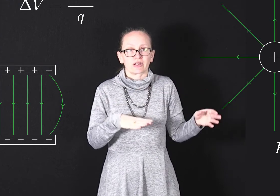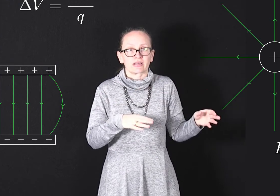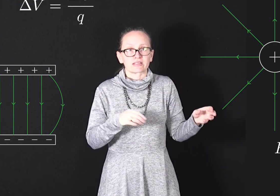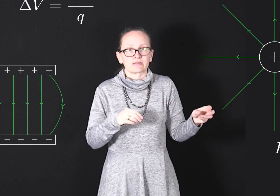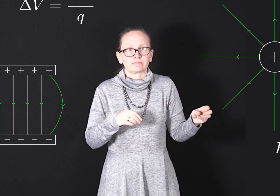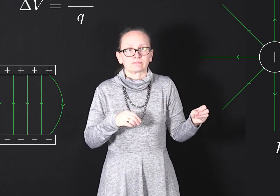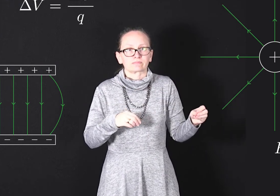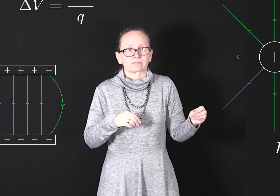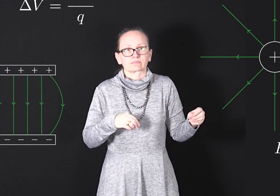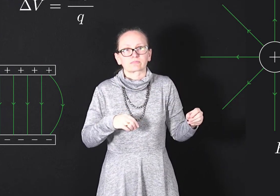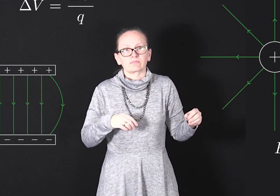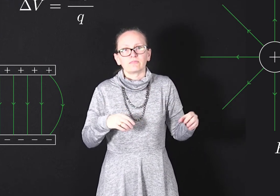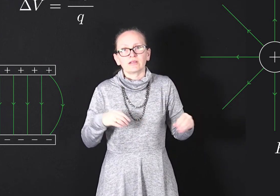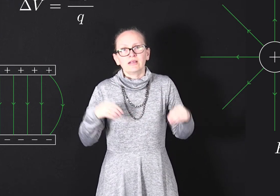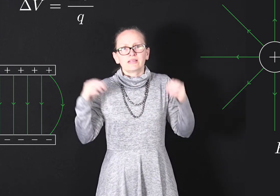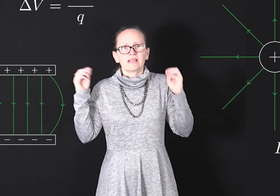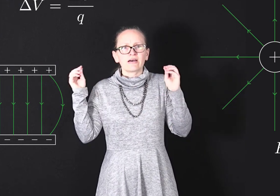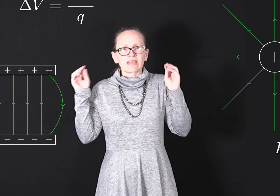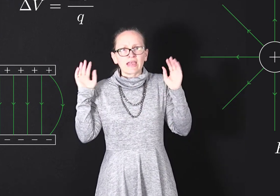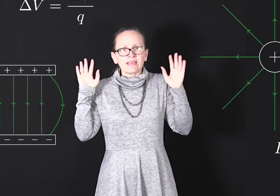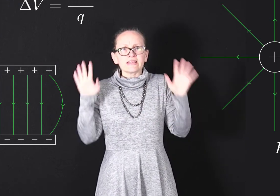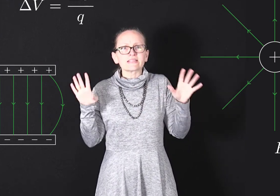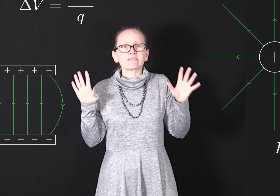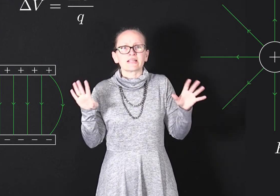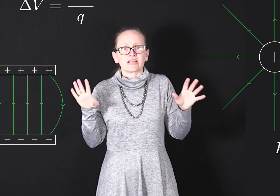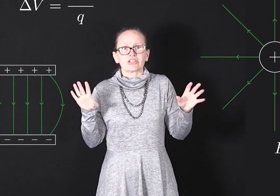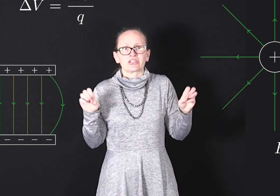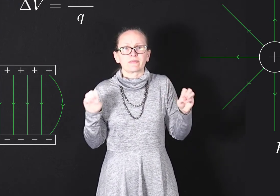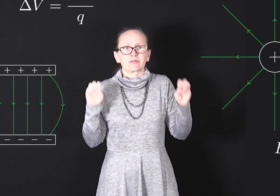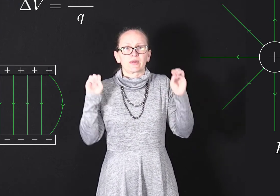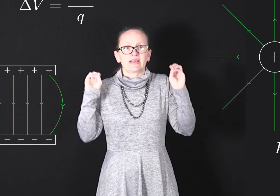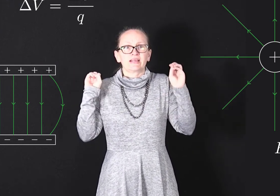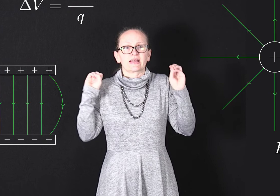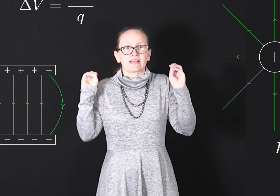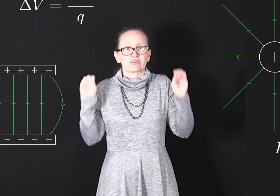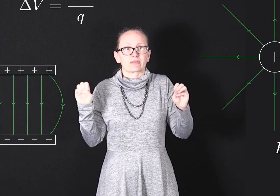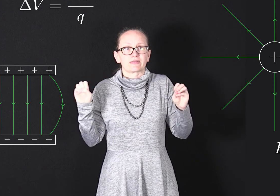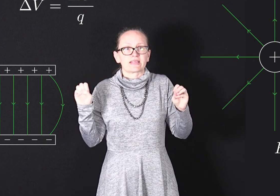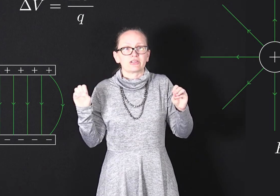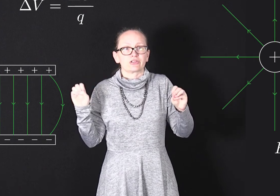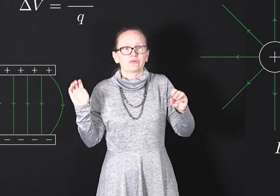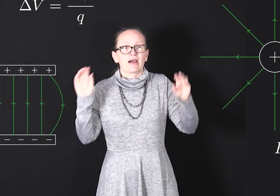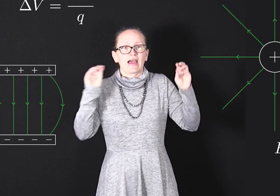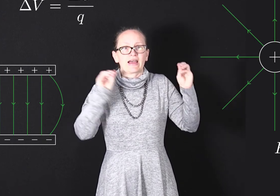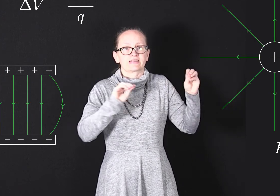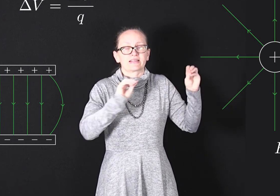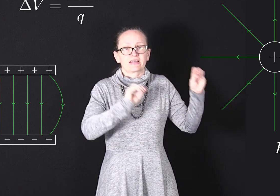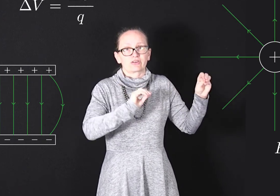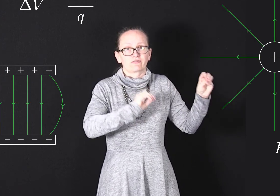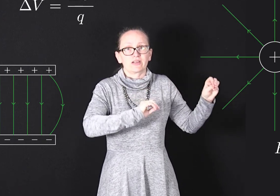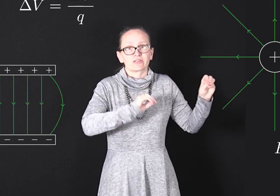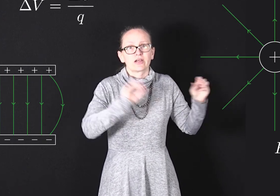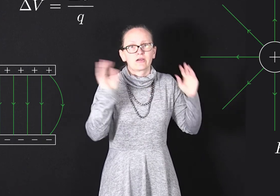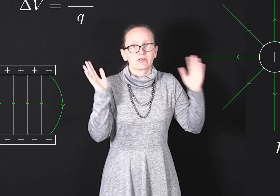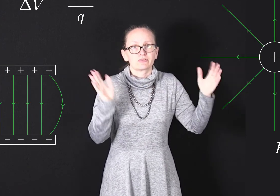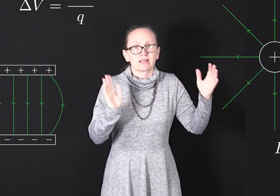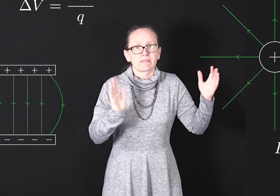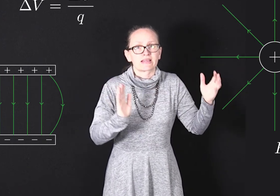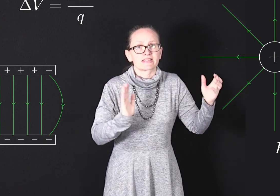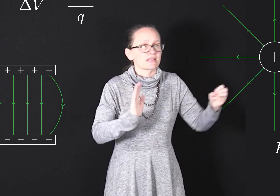circuits. Now, there is a relationship between electric potential and electric fields, which really makes sense